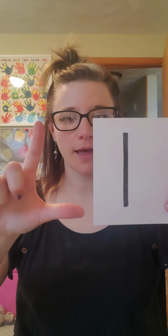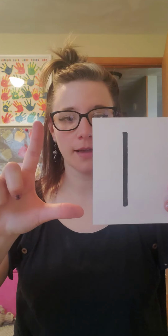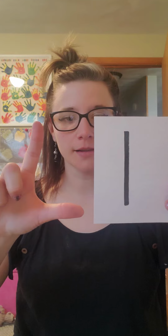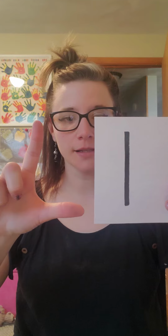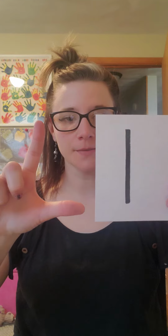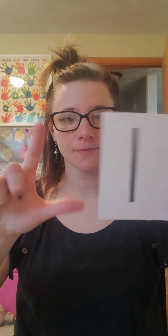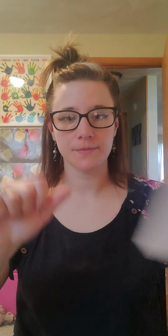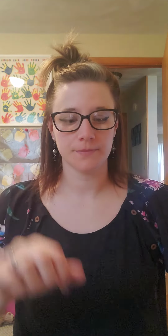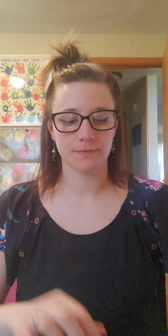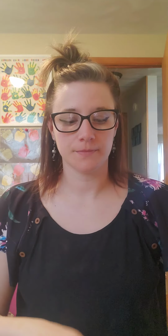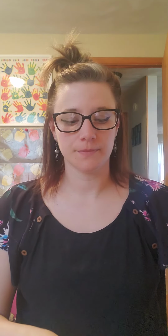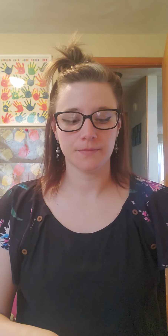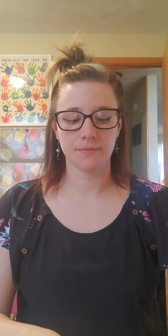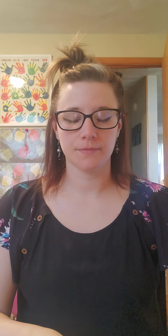L,